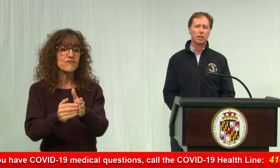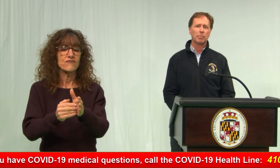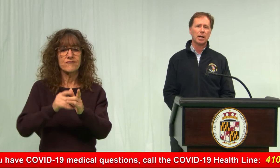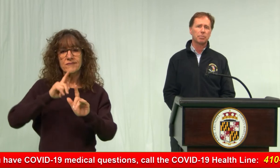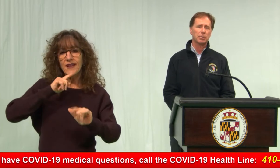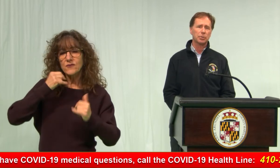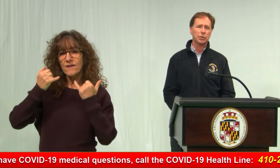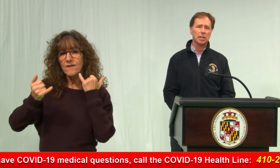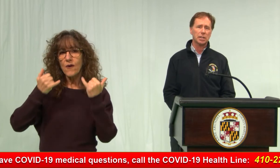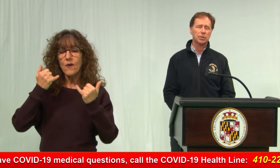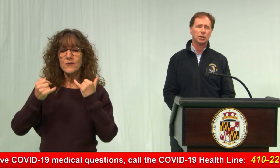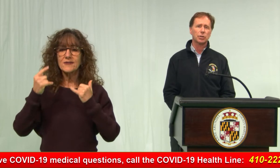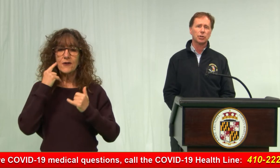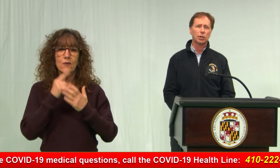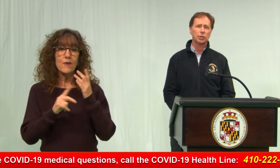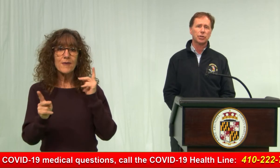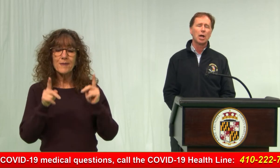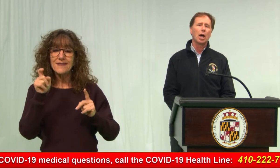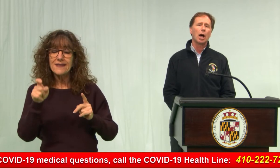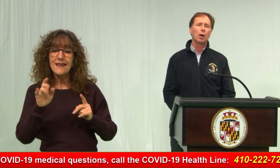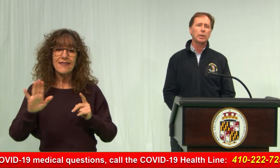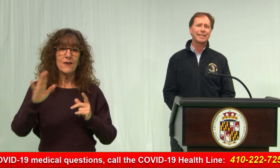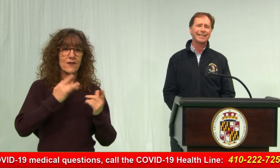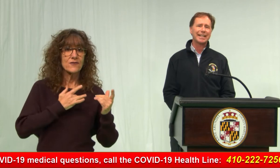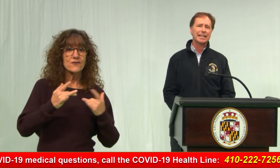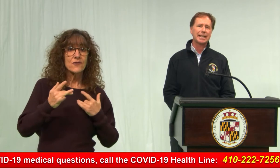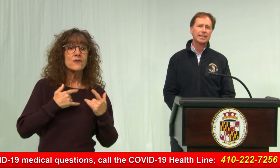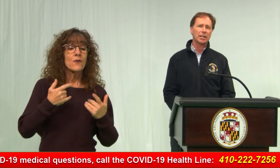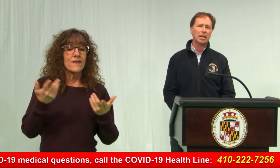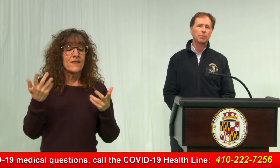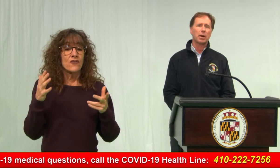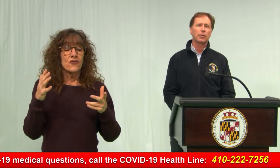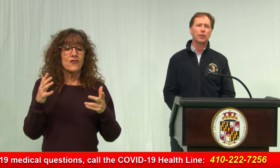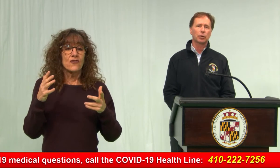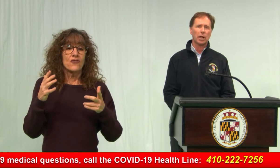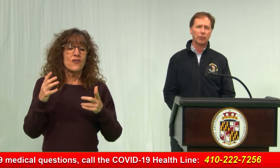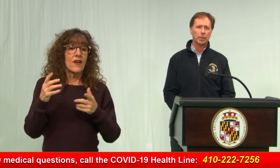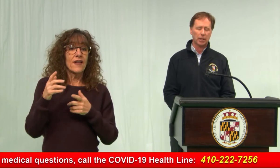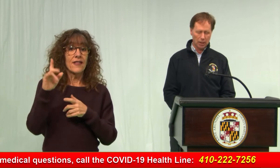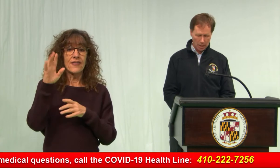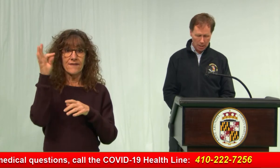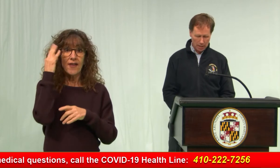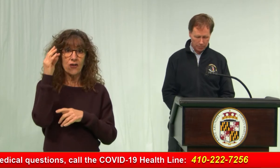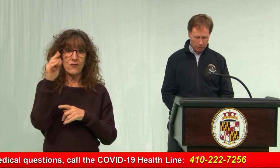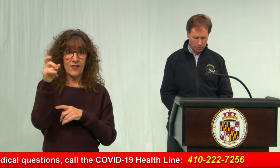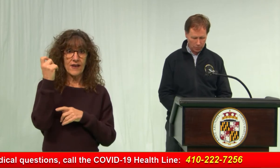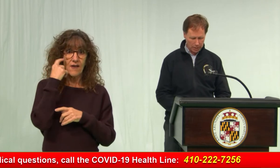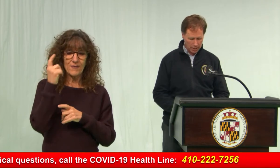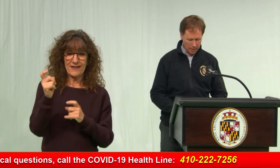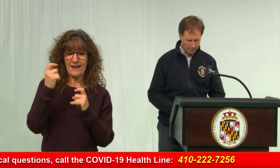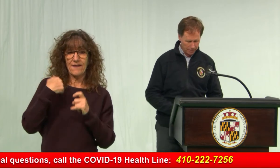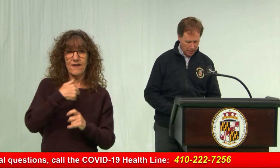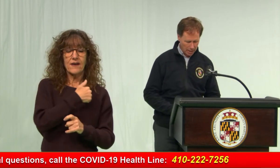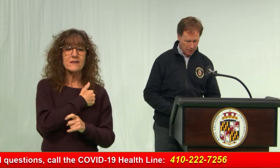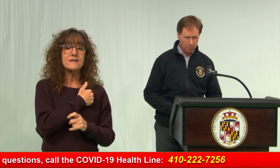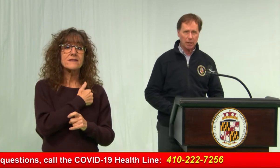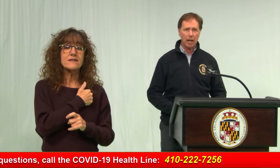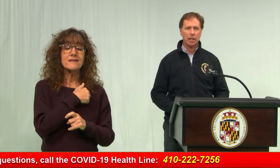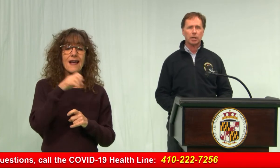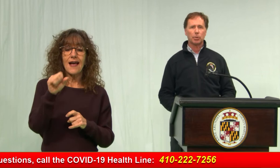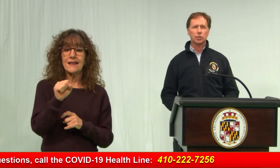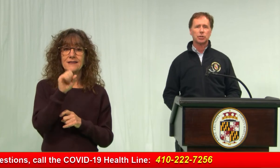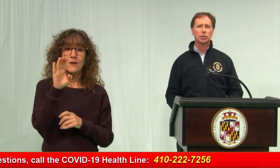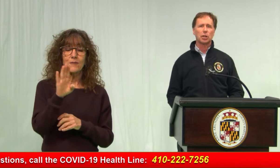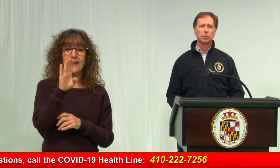calls, hearing about people's needs and concerns. We did get designated by the federal government to do the